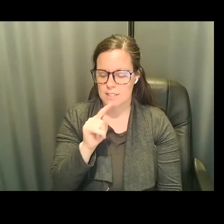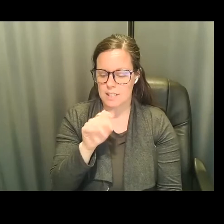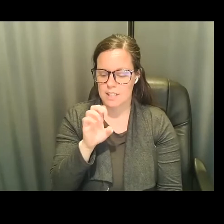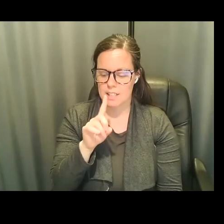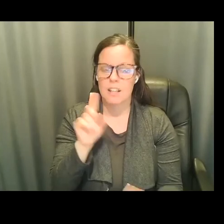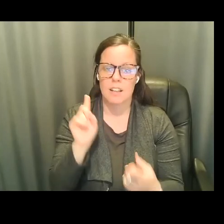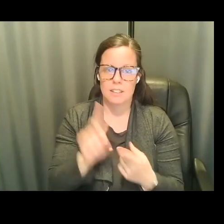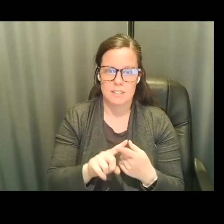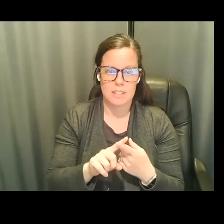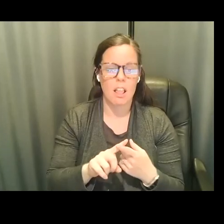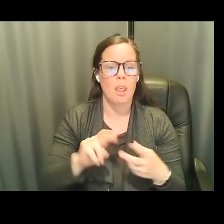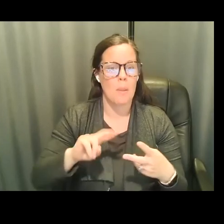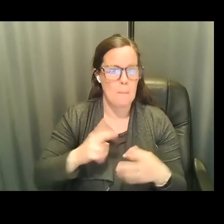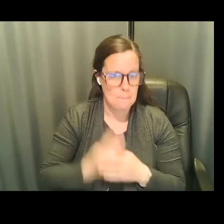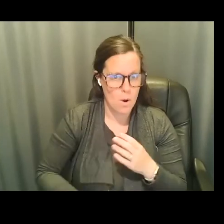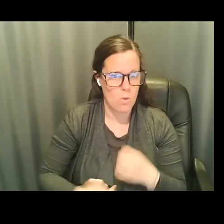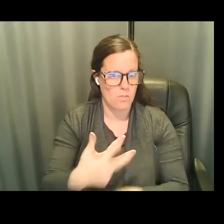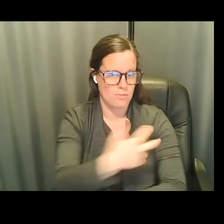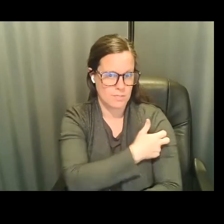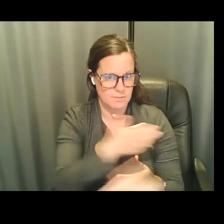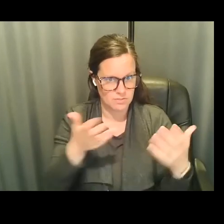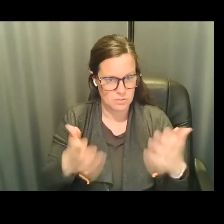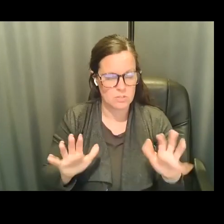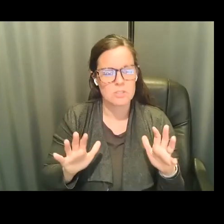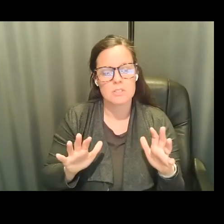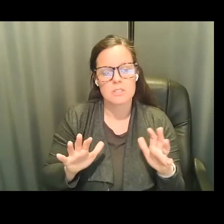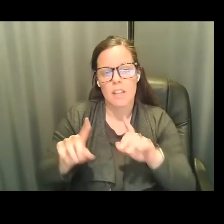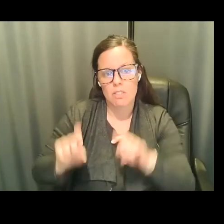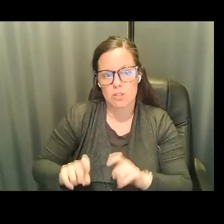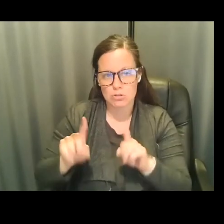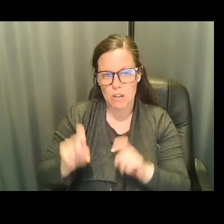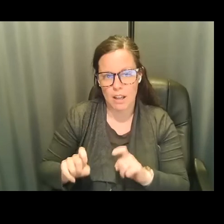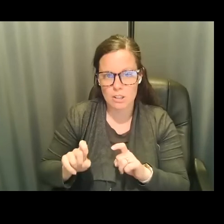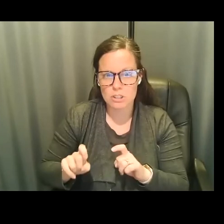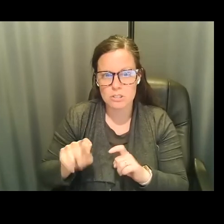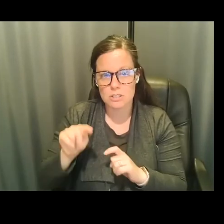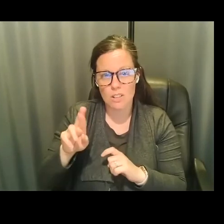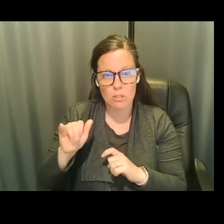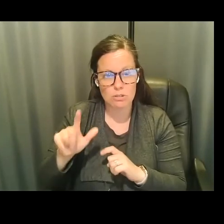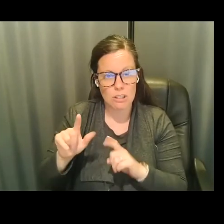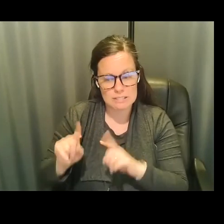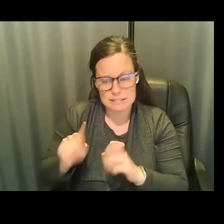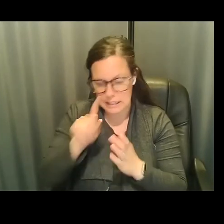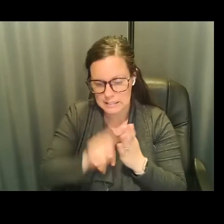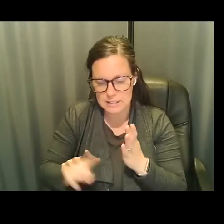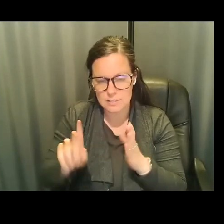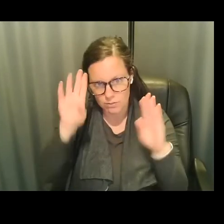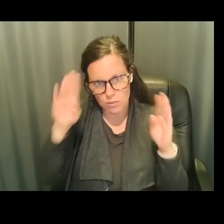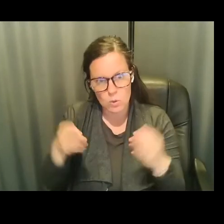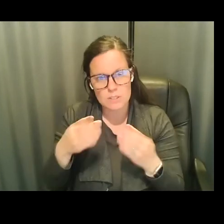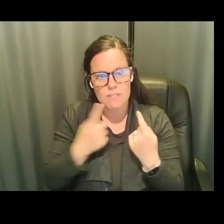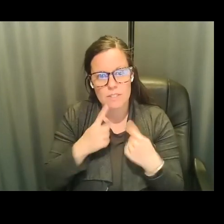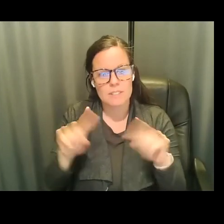of these vaccines. The vaccine trials that tested these vaccines only focused on the effectiveness